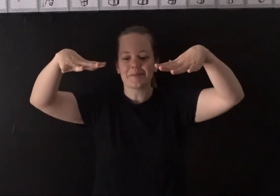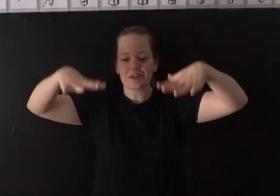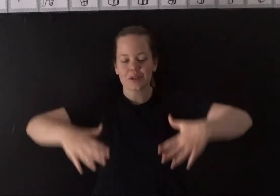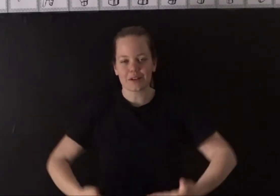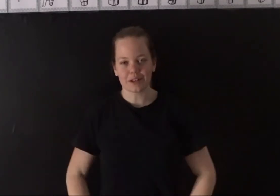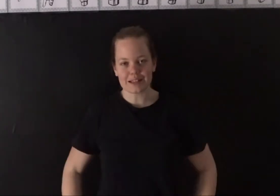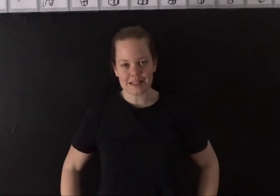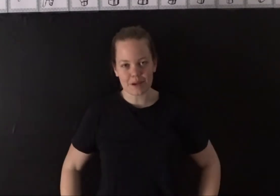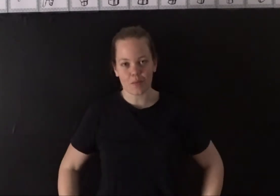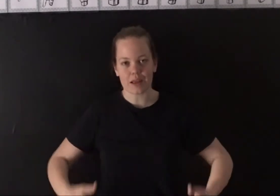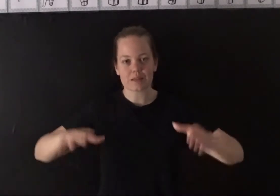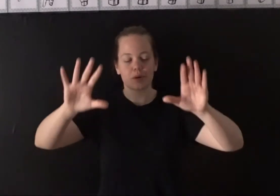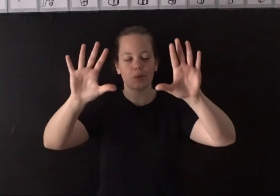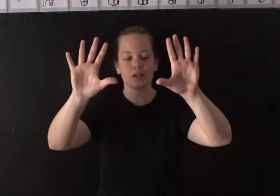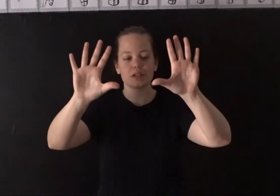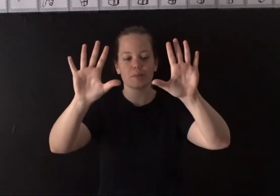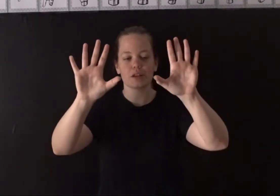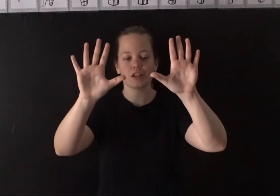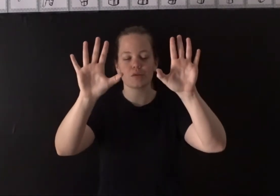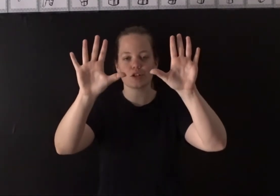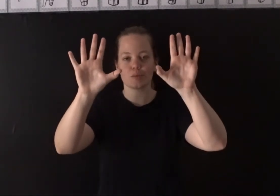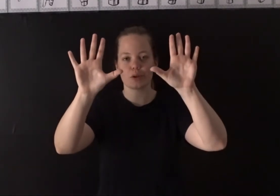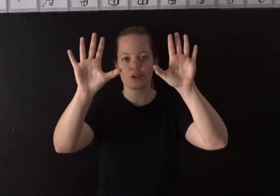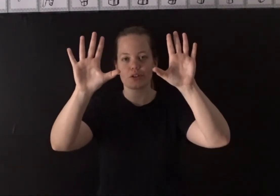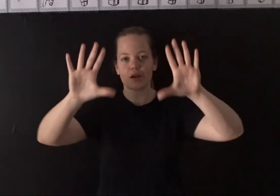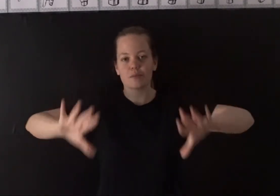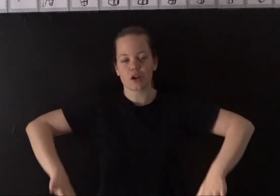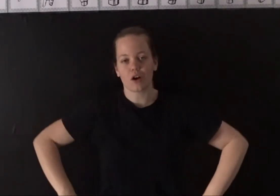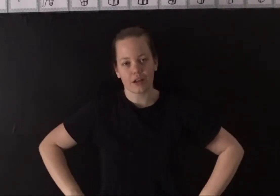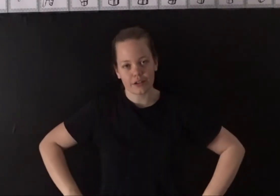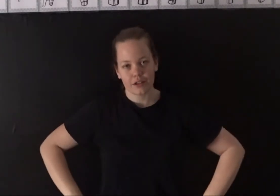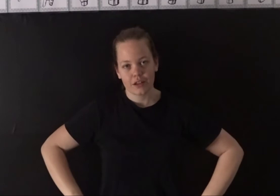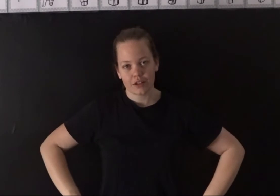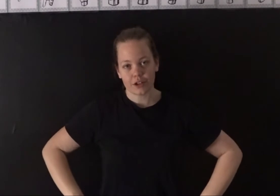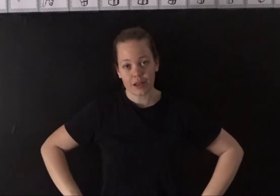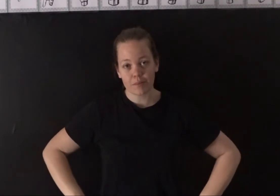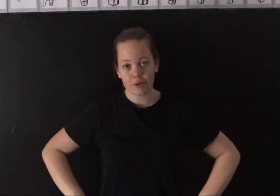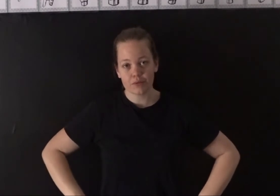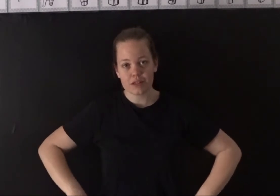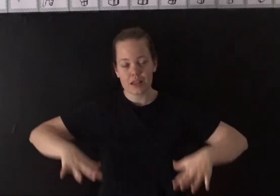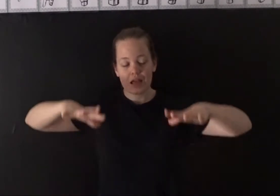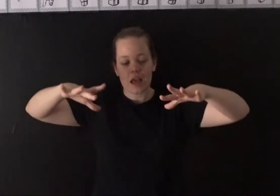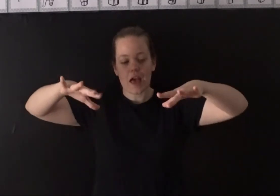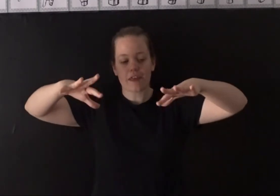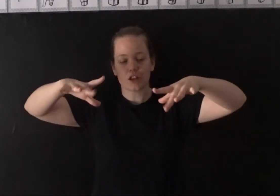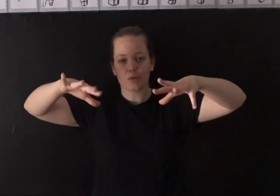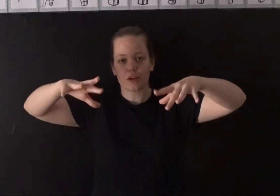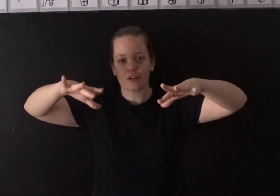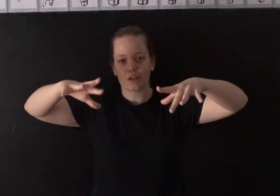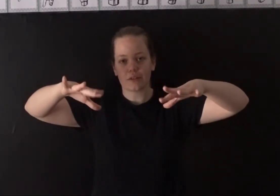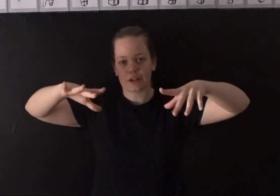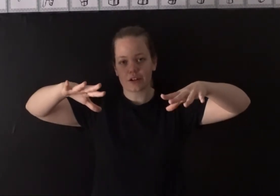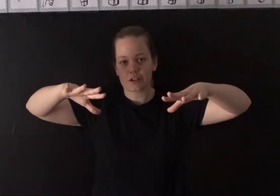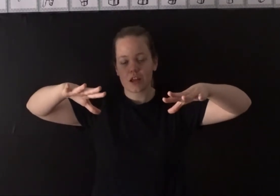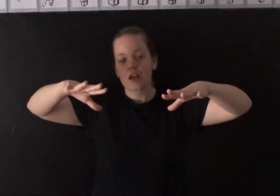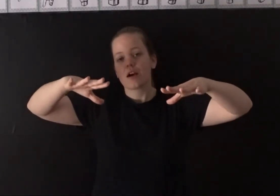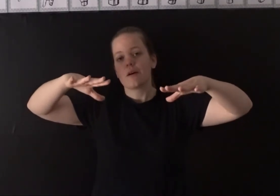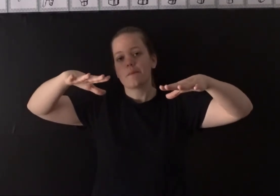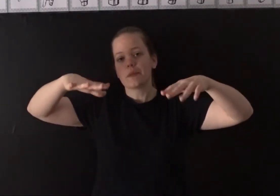you can't really see my waist, but what you typically do is you put your thumbs on your hip bones and then you wiggle your fingers. Now,